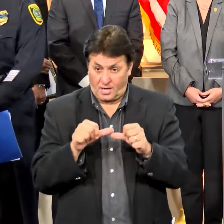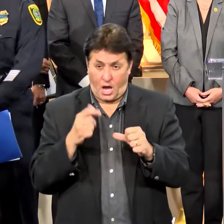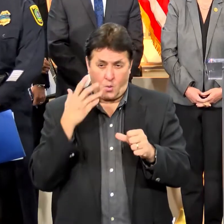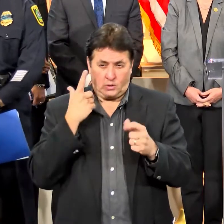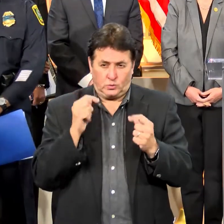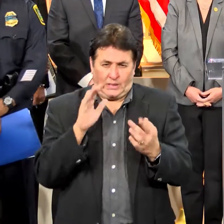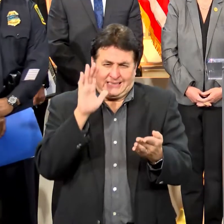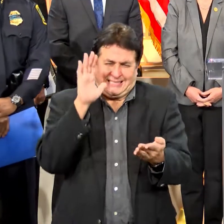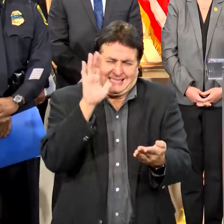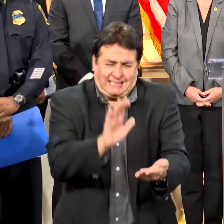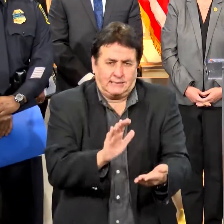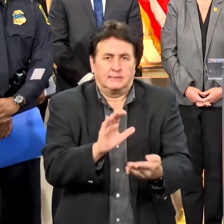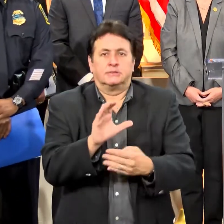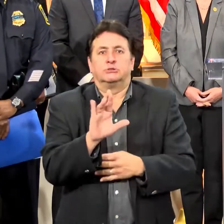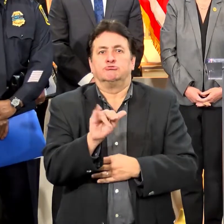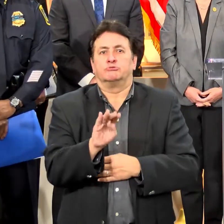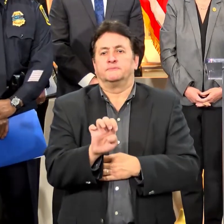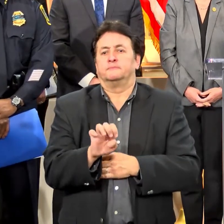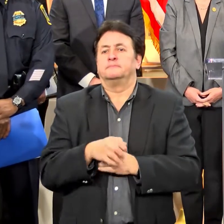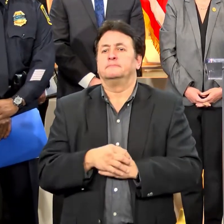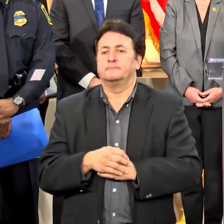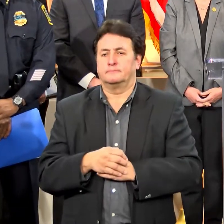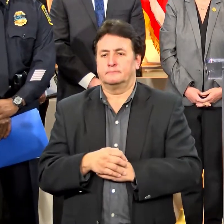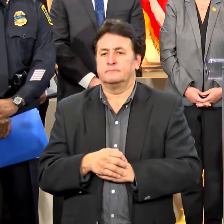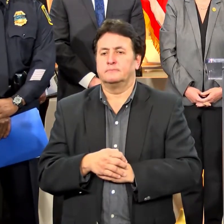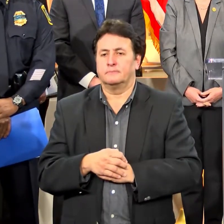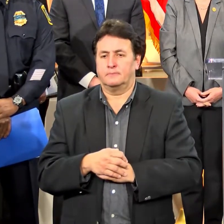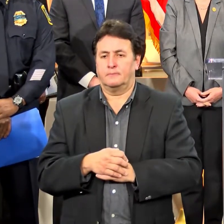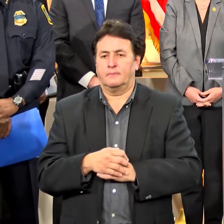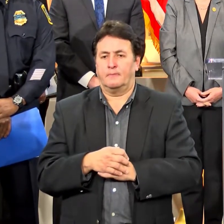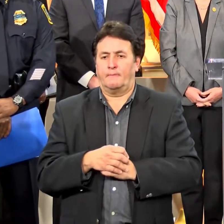HPD will provide added safety to our shopping areas,